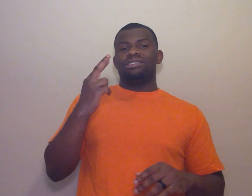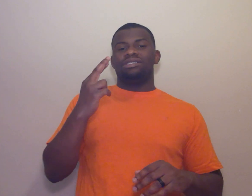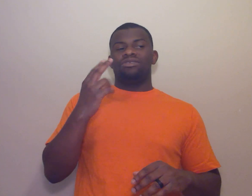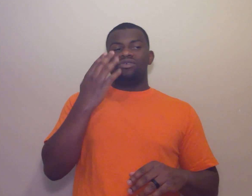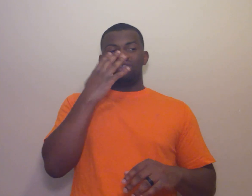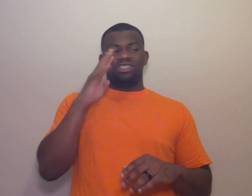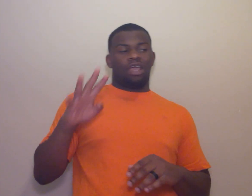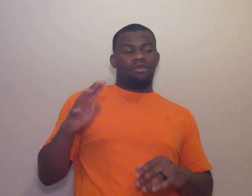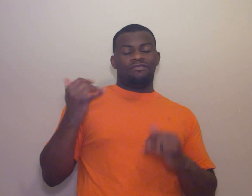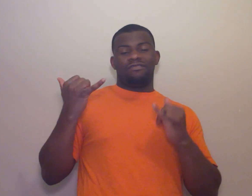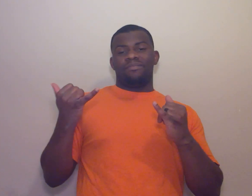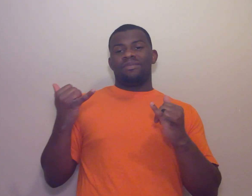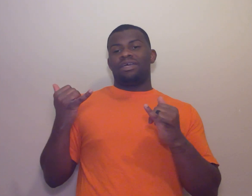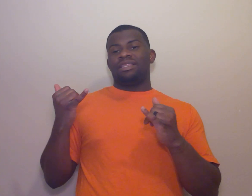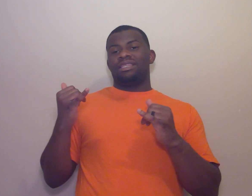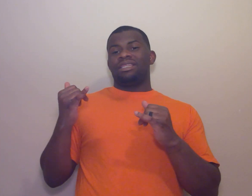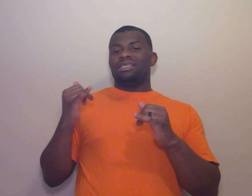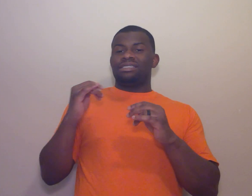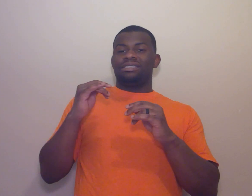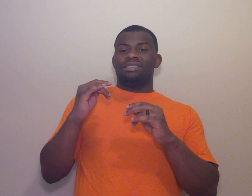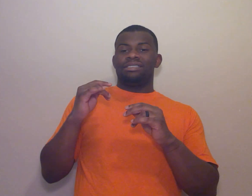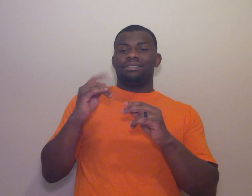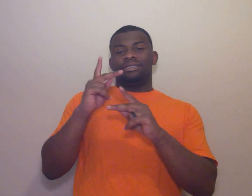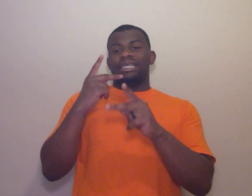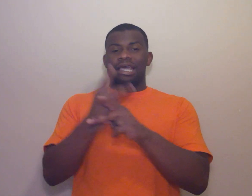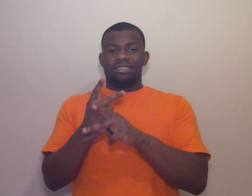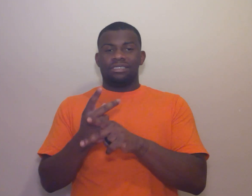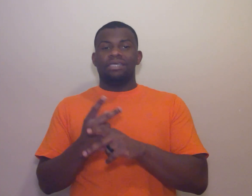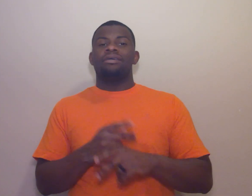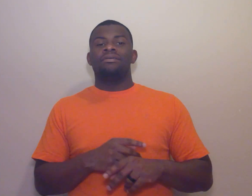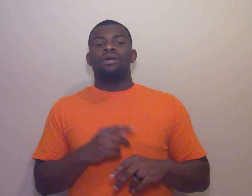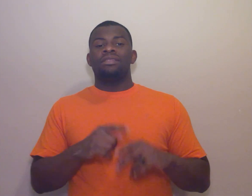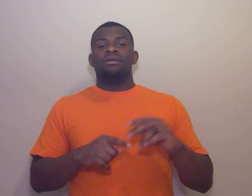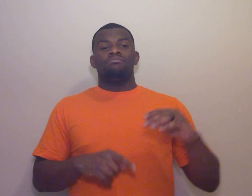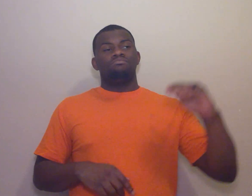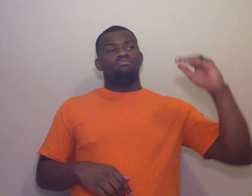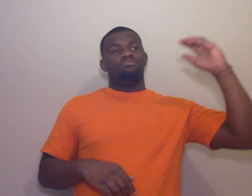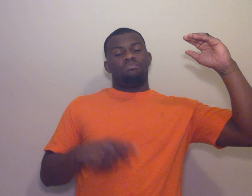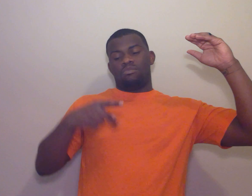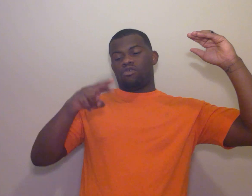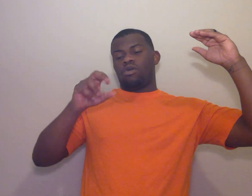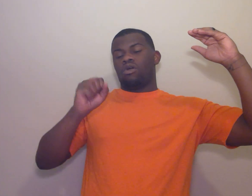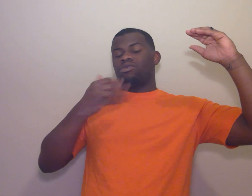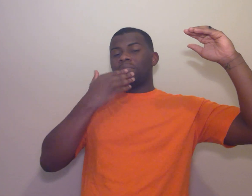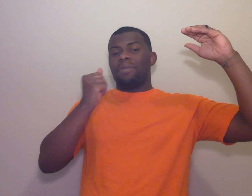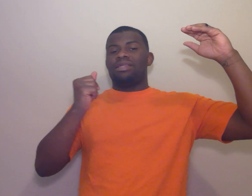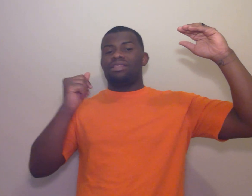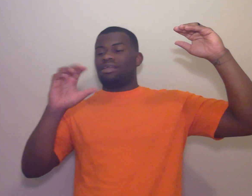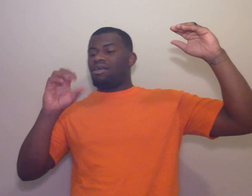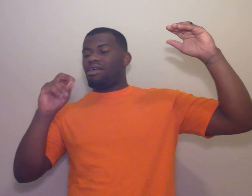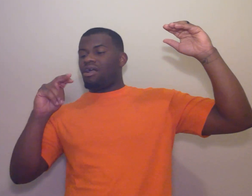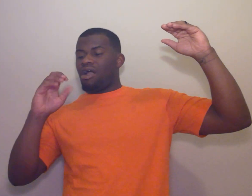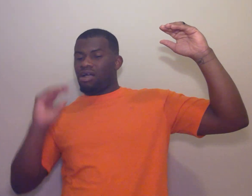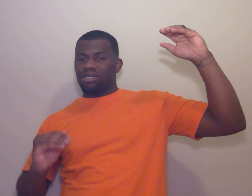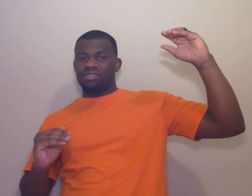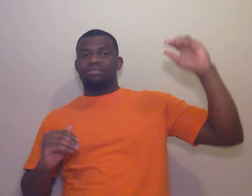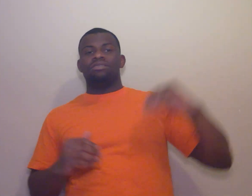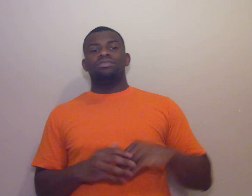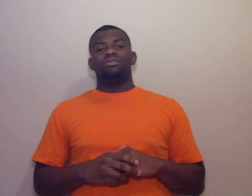because the pros clearly outweigh the cons, and the cons can be mitigated. So you guys can use these no